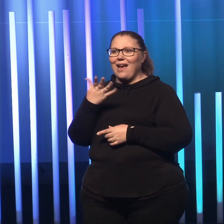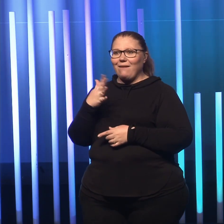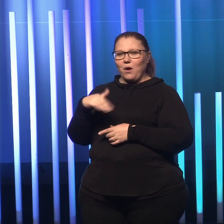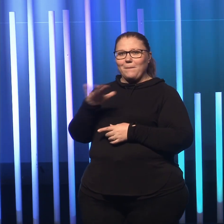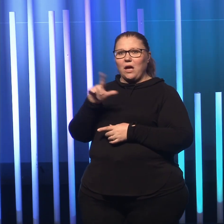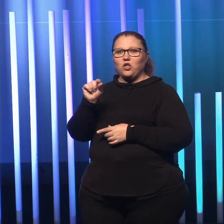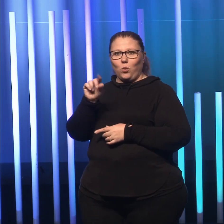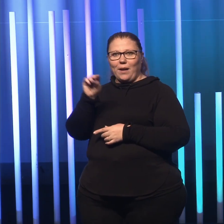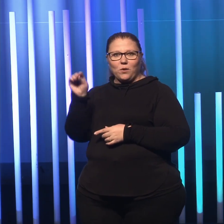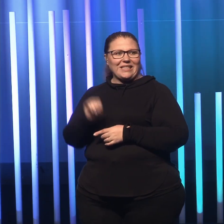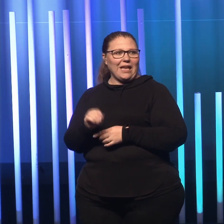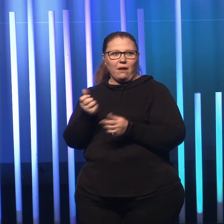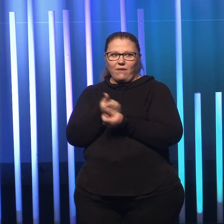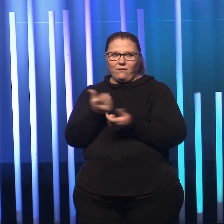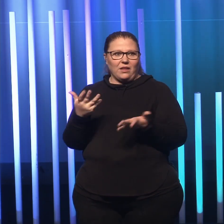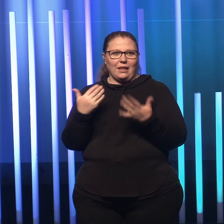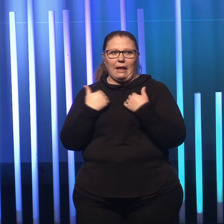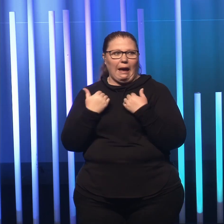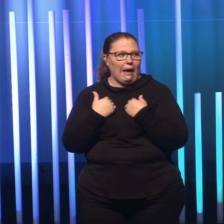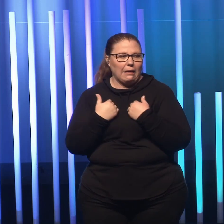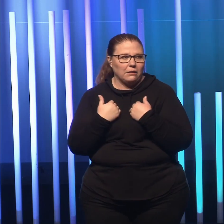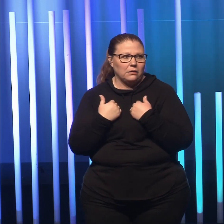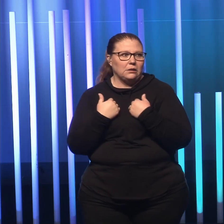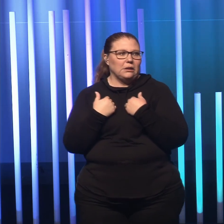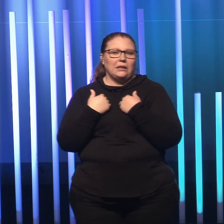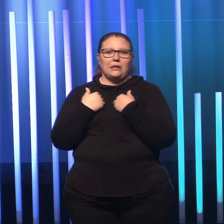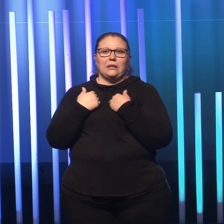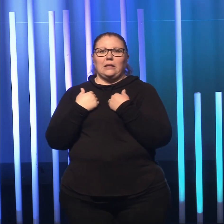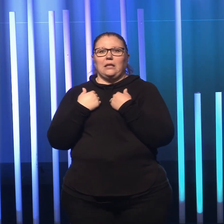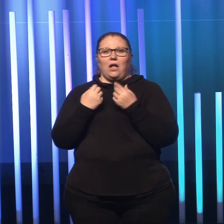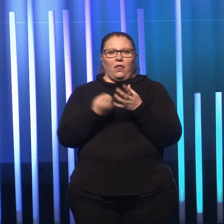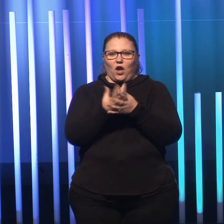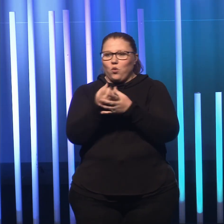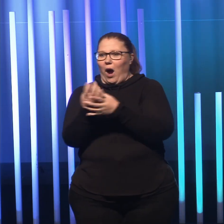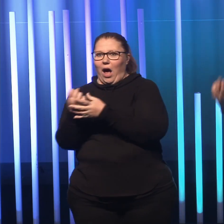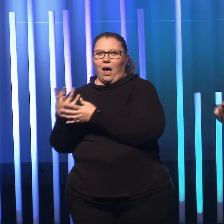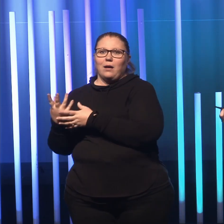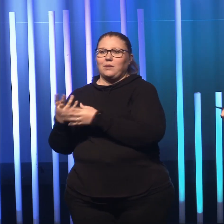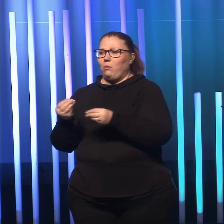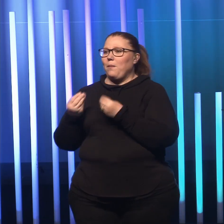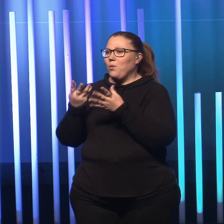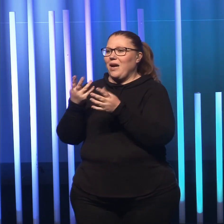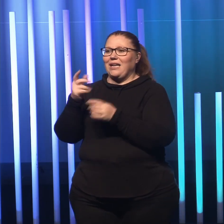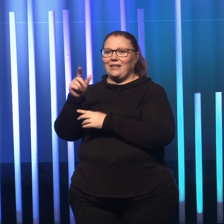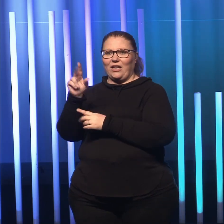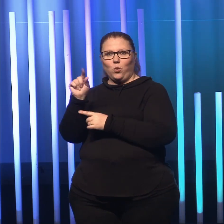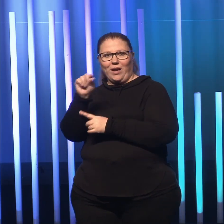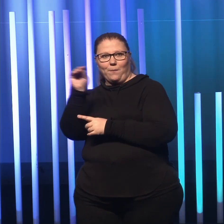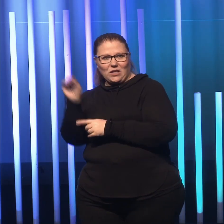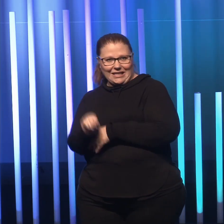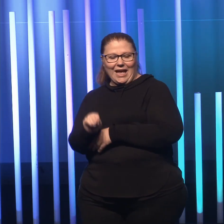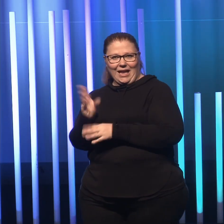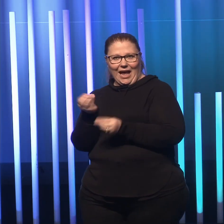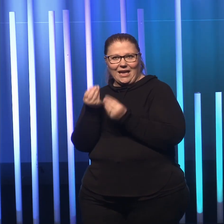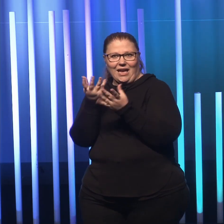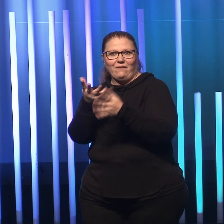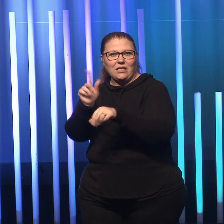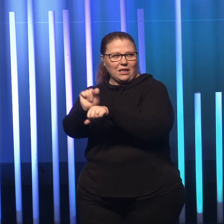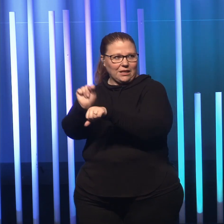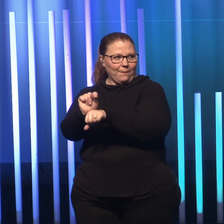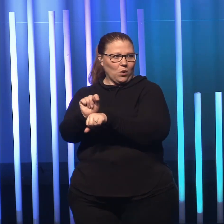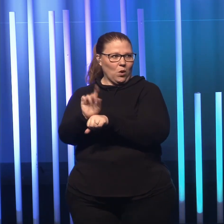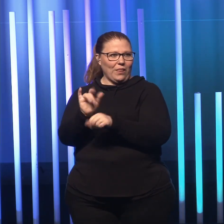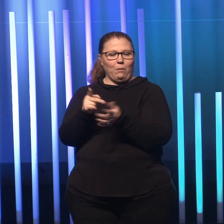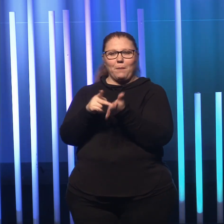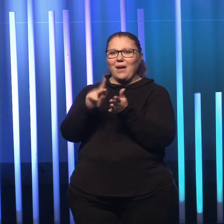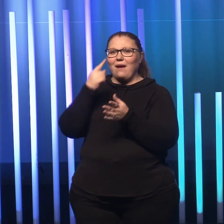20% of all of the crops that come in. They would bring 20% basically into the temple. And this would